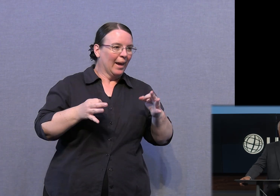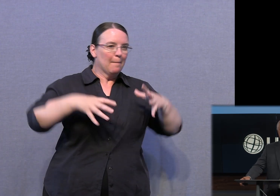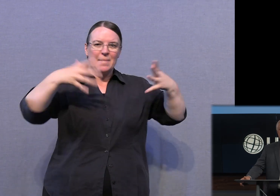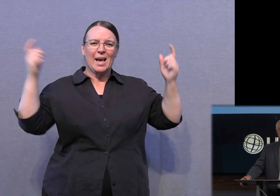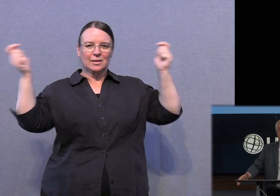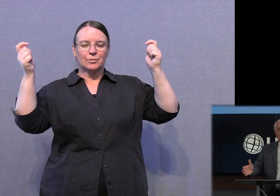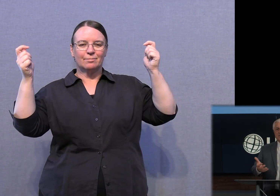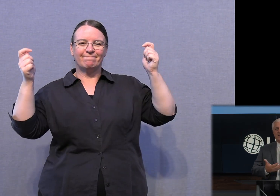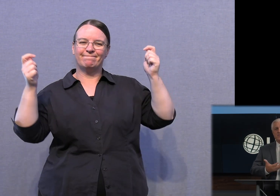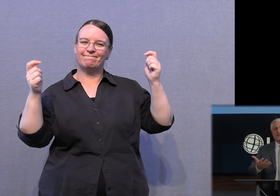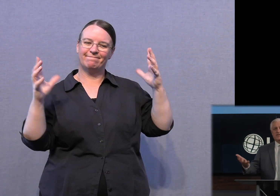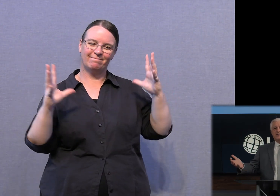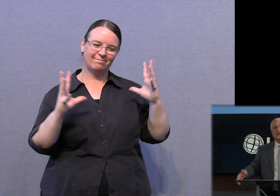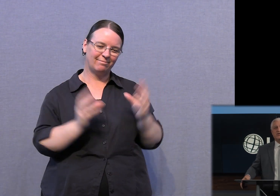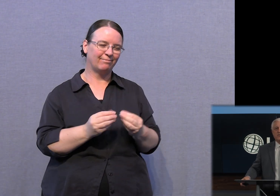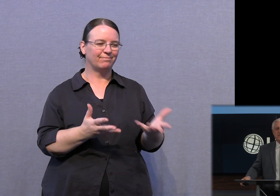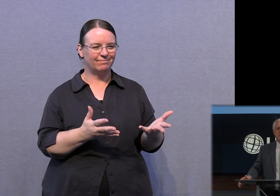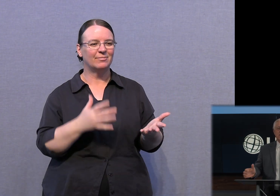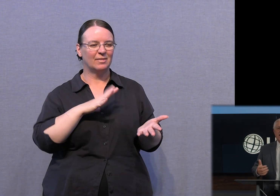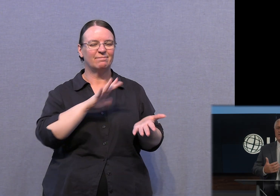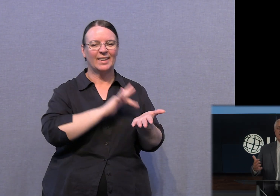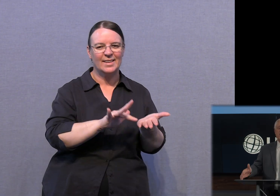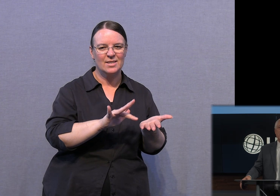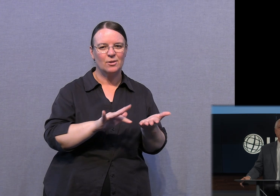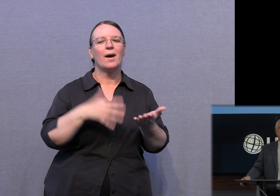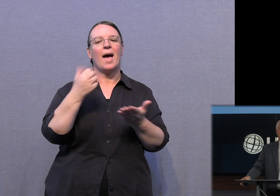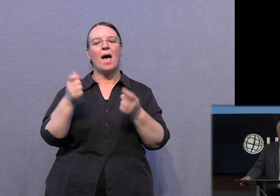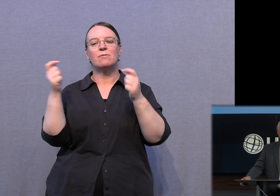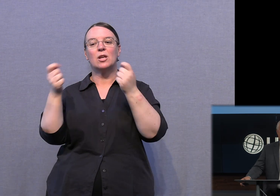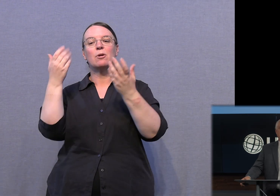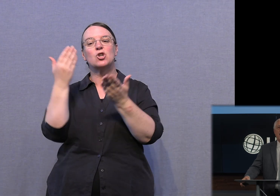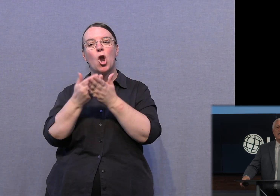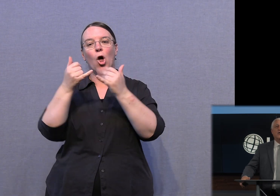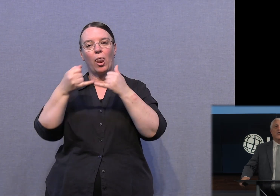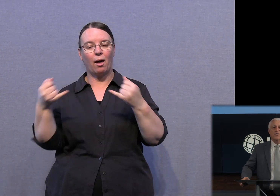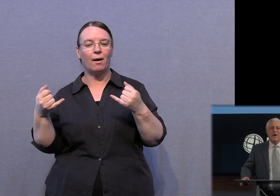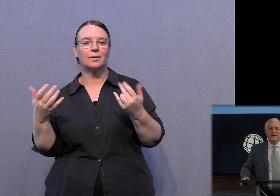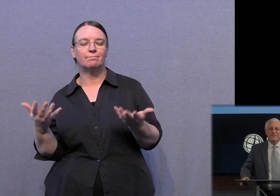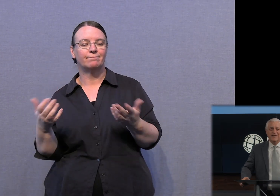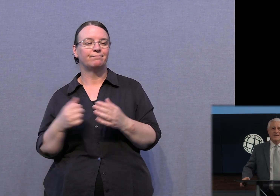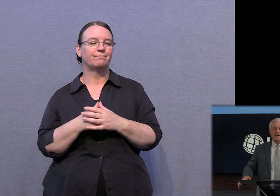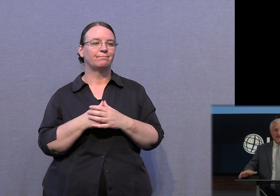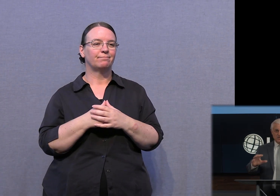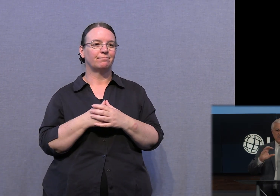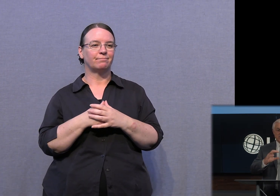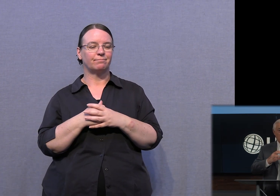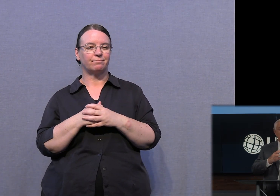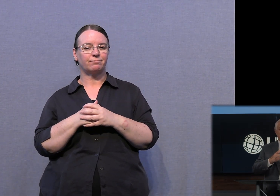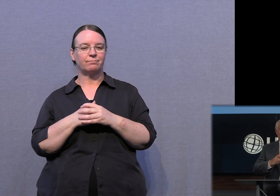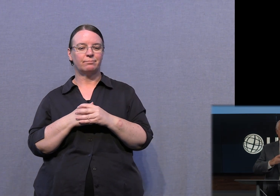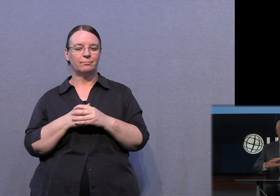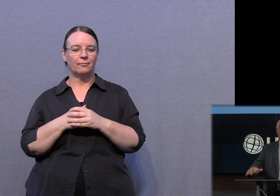Despite that, what that means is our services and our seminars have been made online in a greater way, and